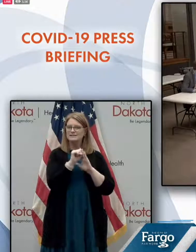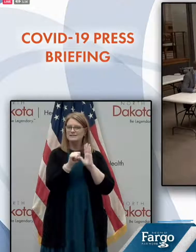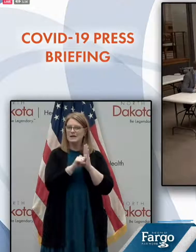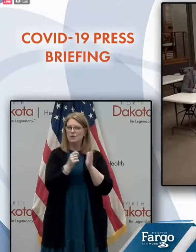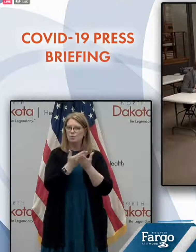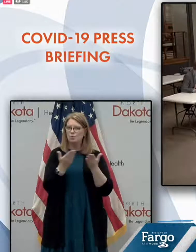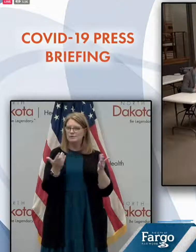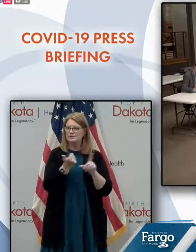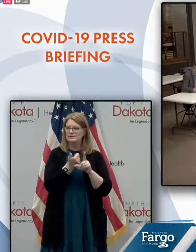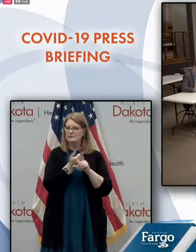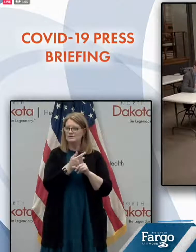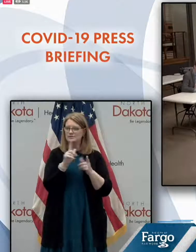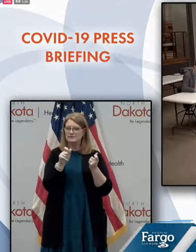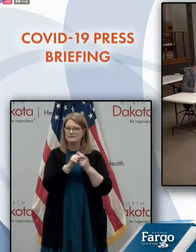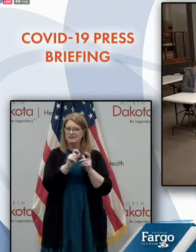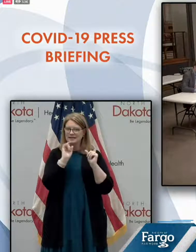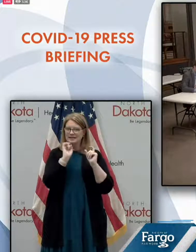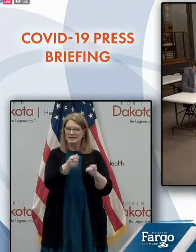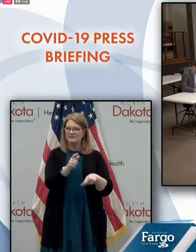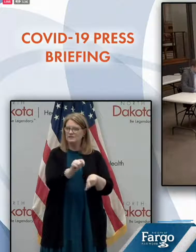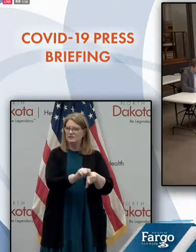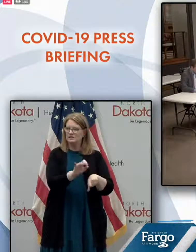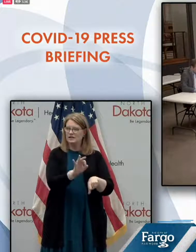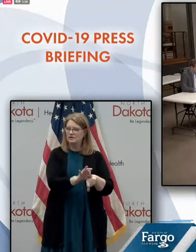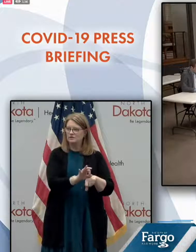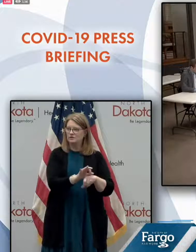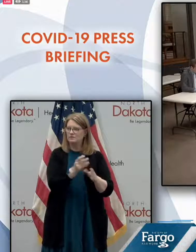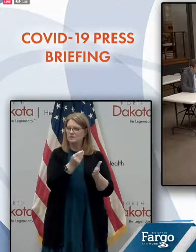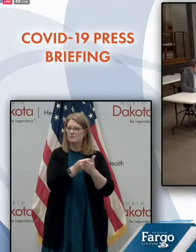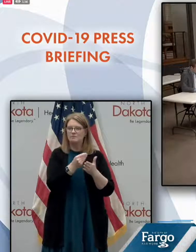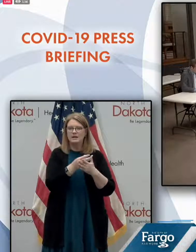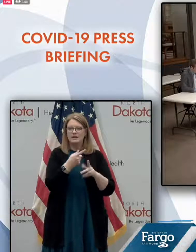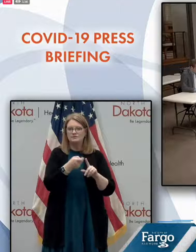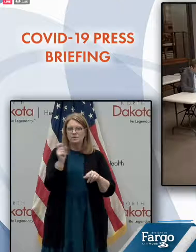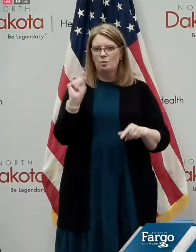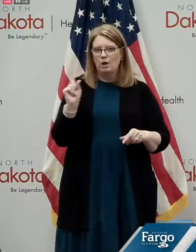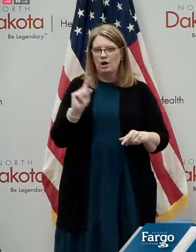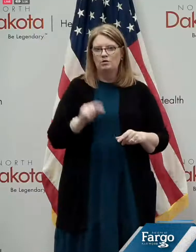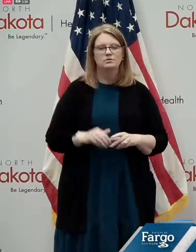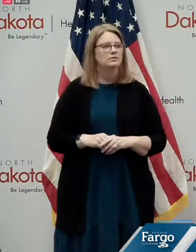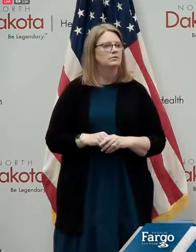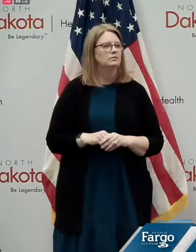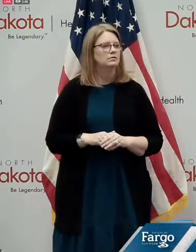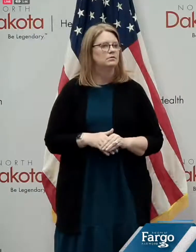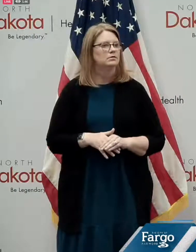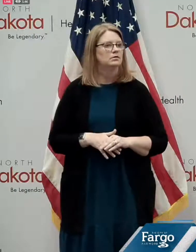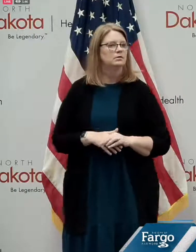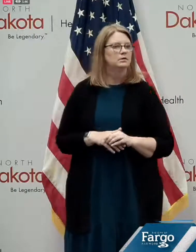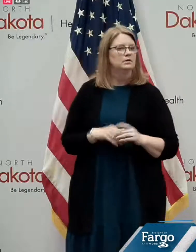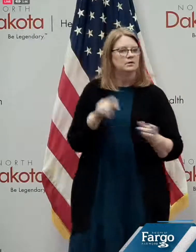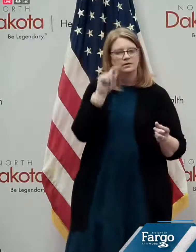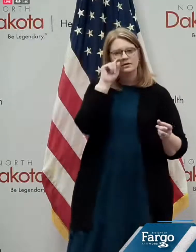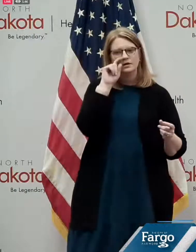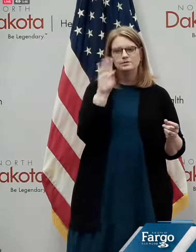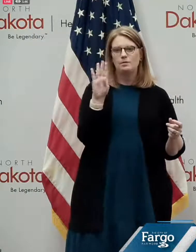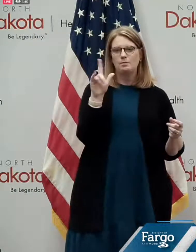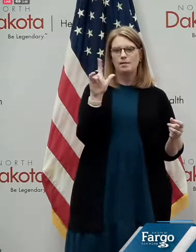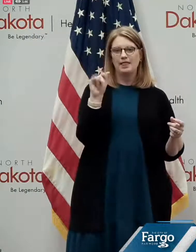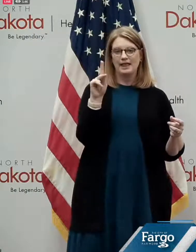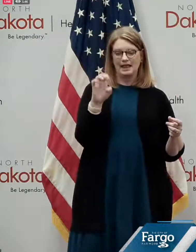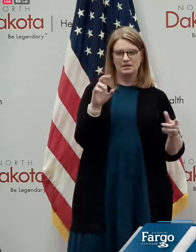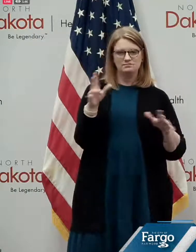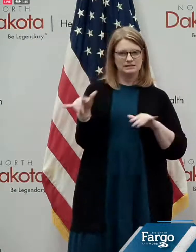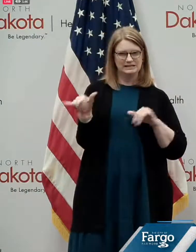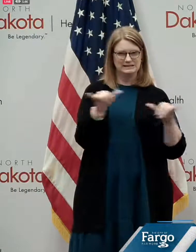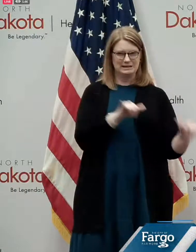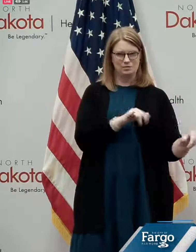will be dedicated to the task force, and where will that money come from? The question for Blake, similar to the one